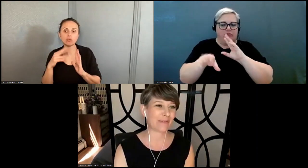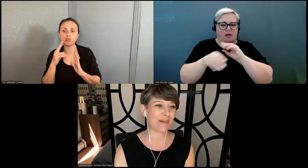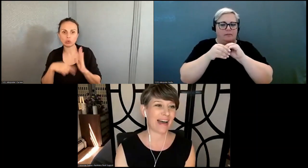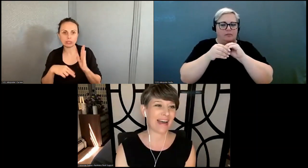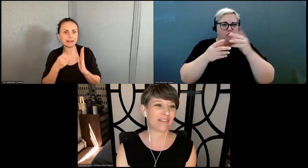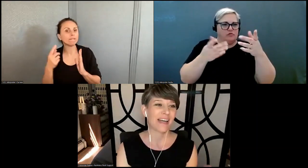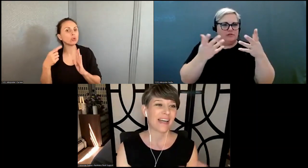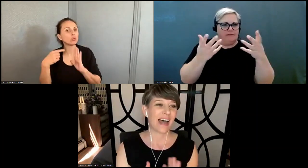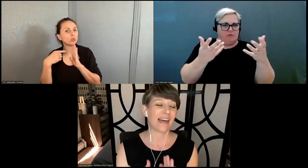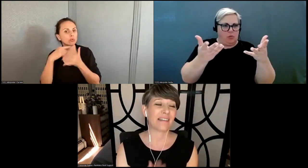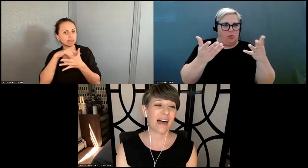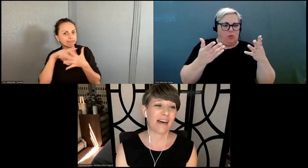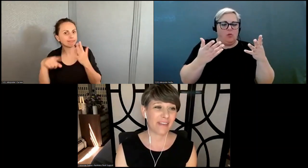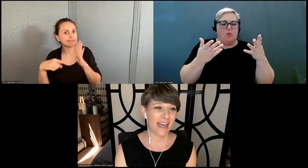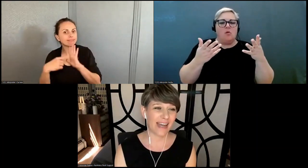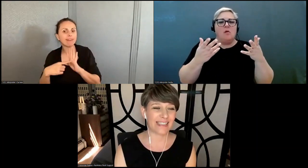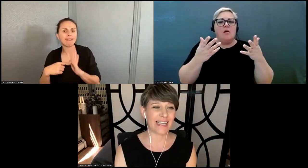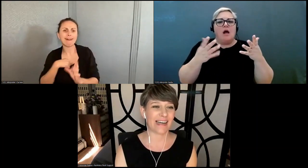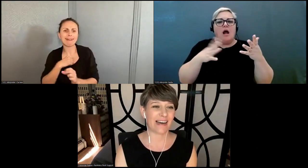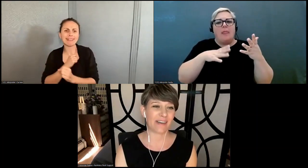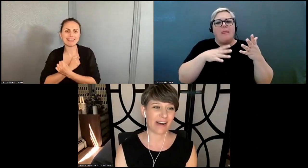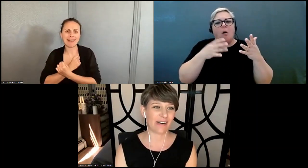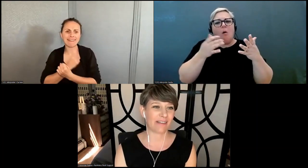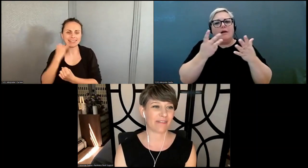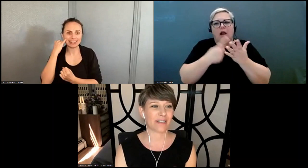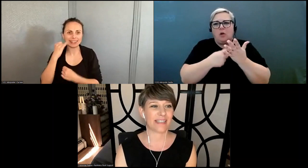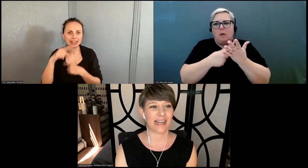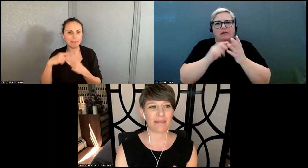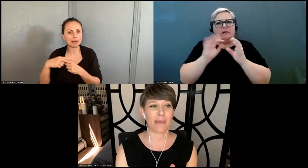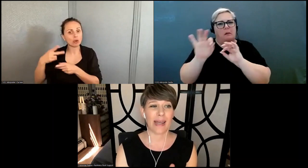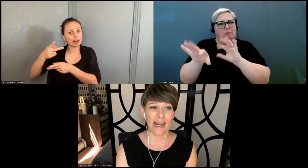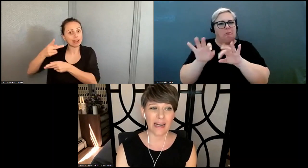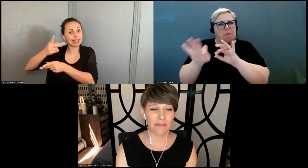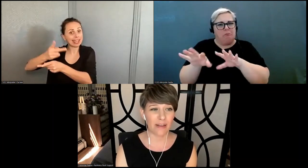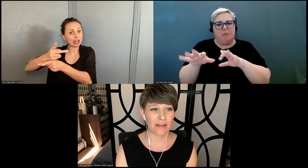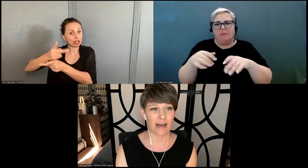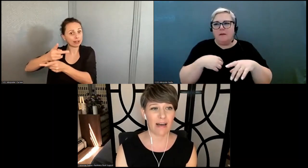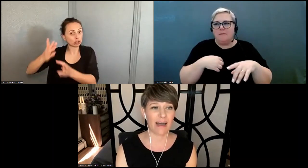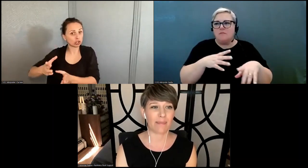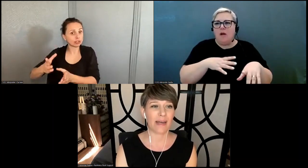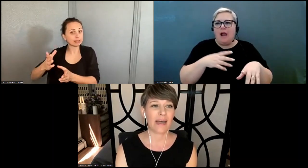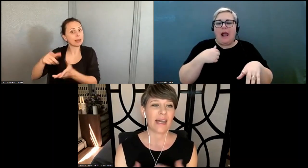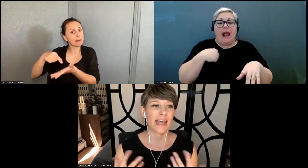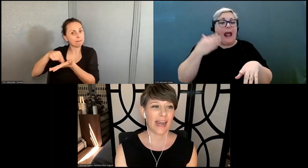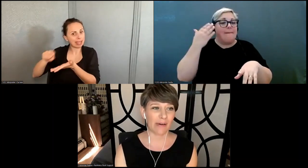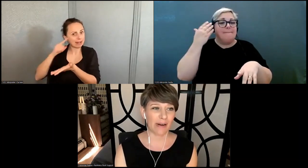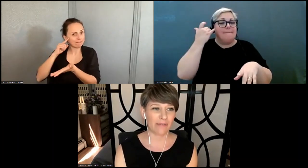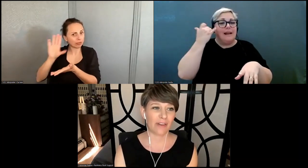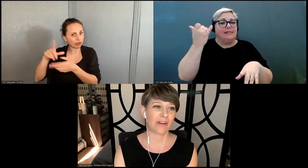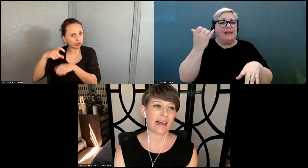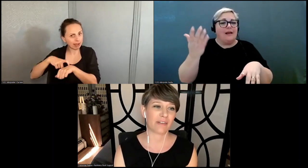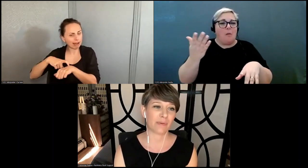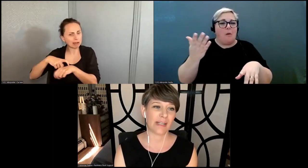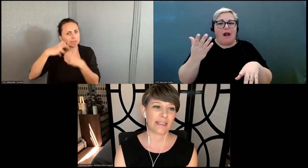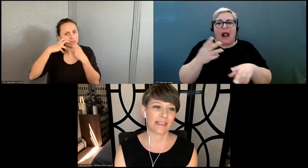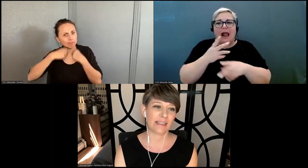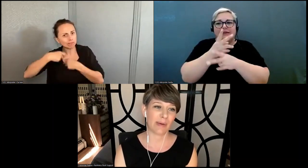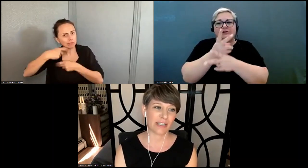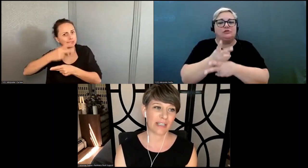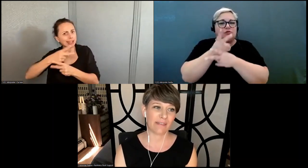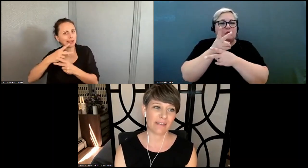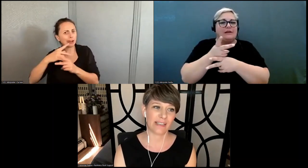that did arrive. I love the idea of caregivers getting paid for their time, caring for their loved